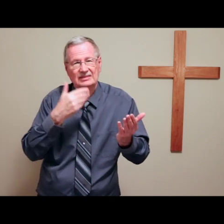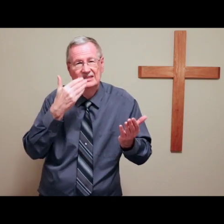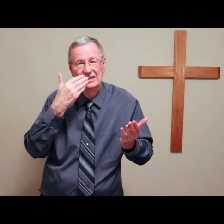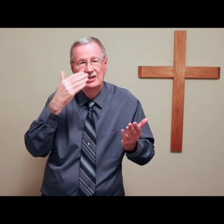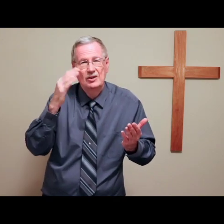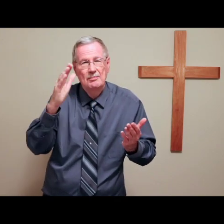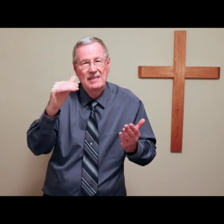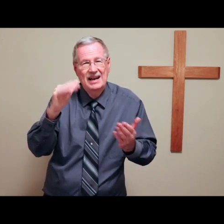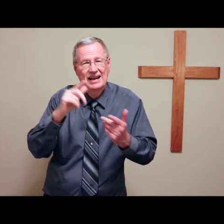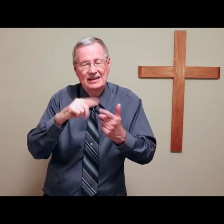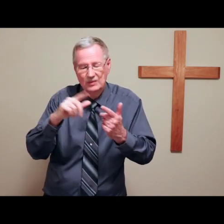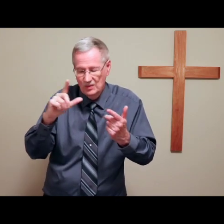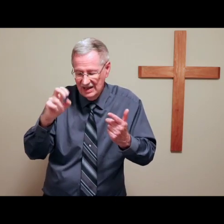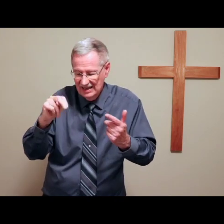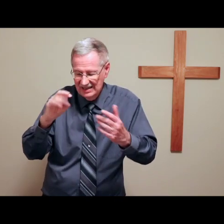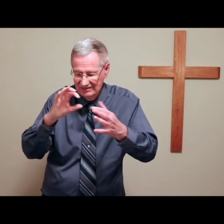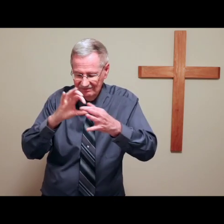Heavenly Father, we say goodbye